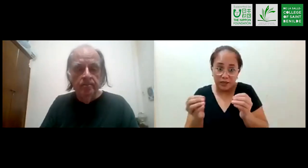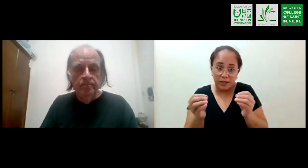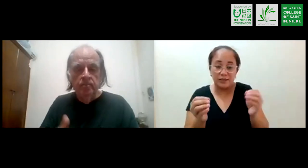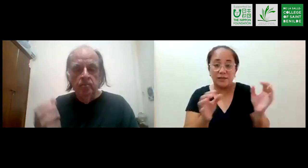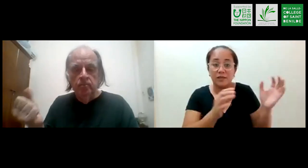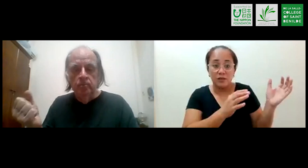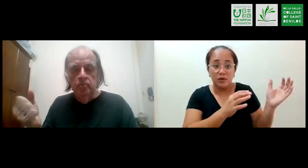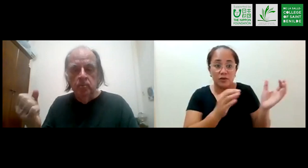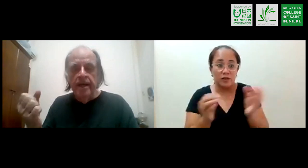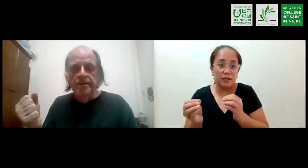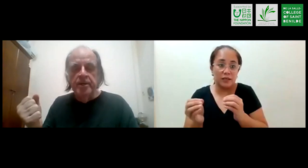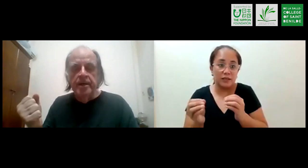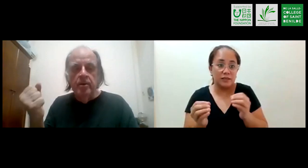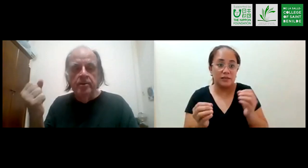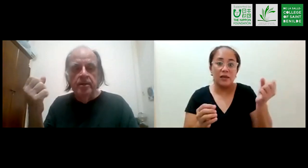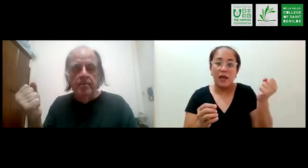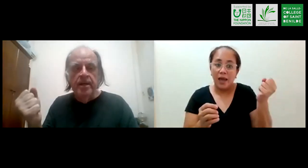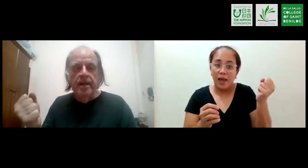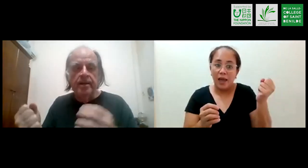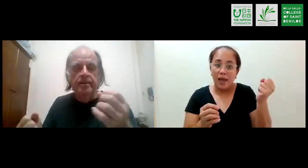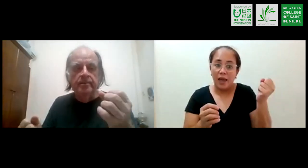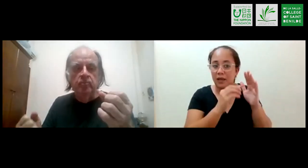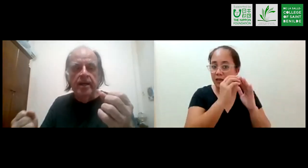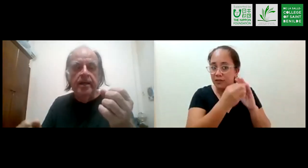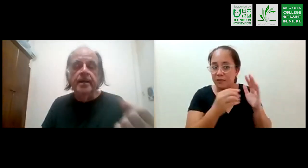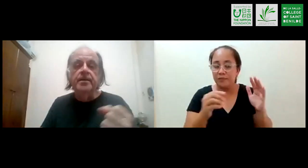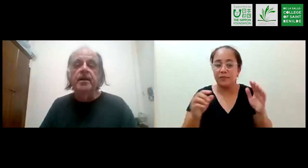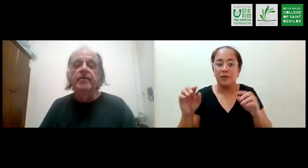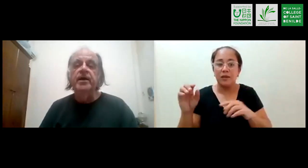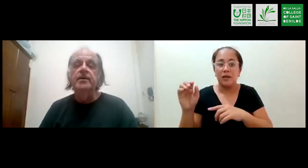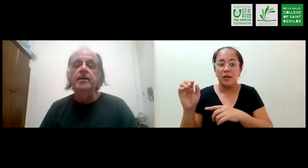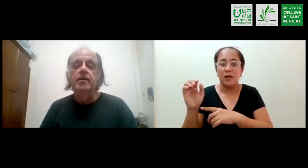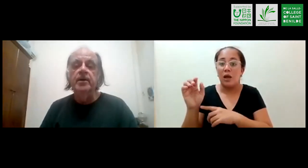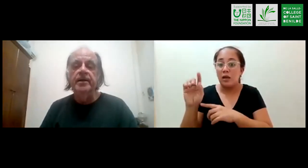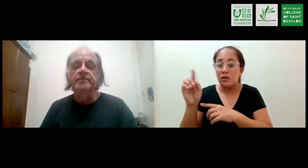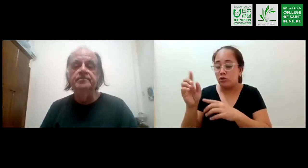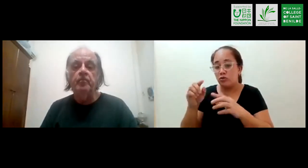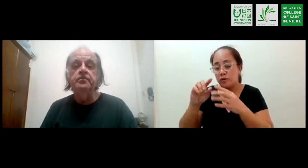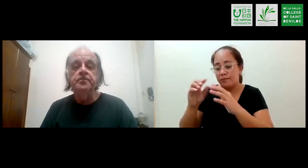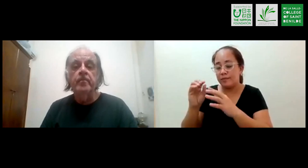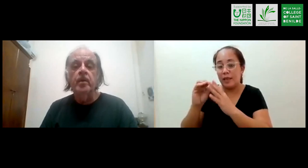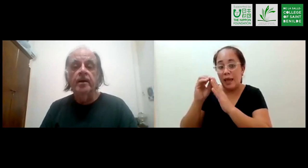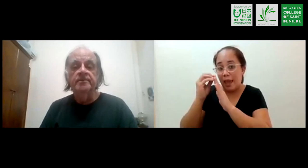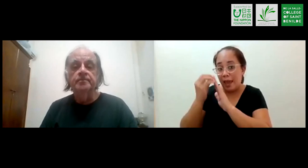um, hand shape on the dominant hand, right hand, and the left hand, non-dominant hand.